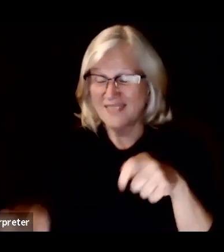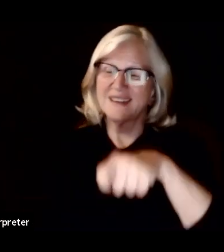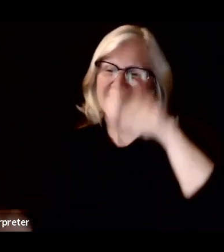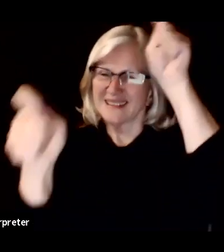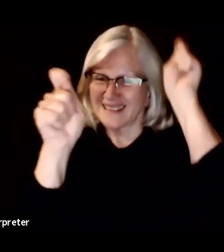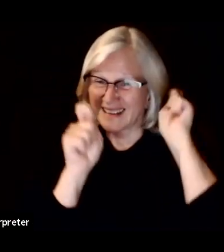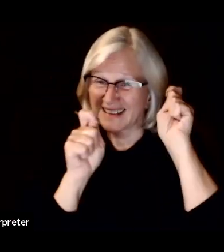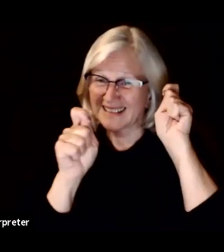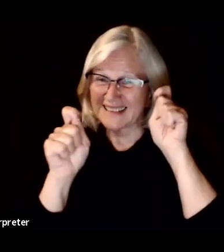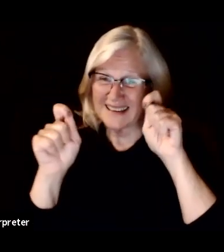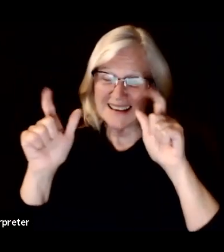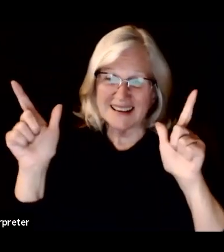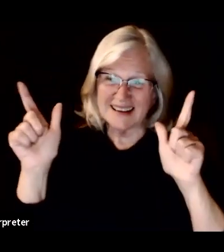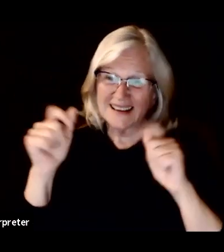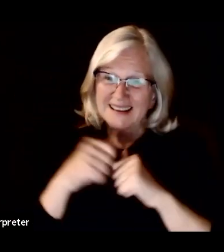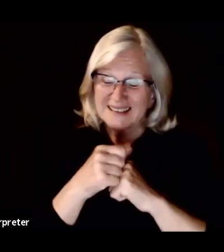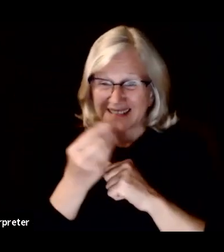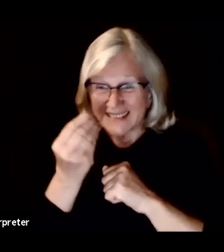have 1,452